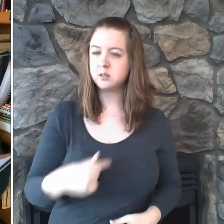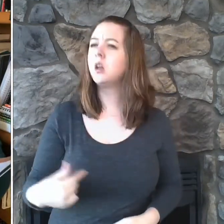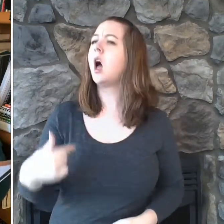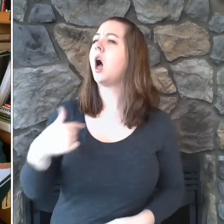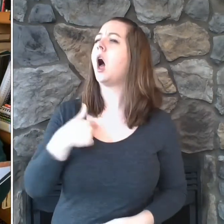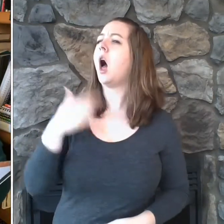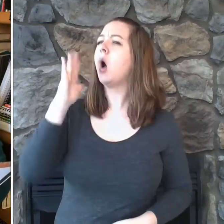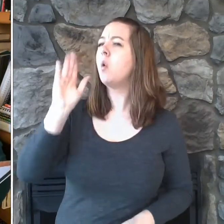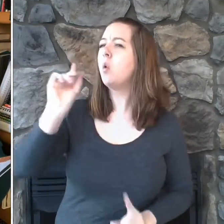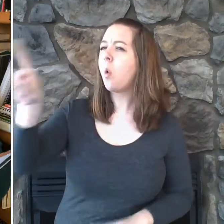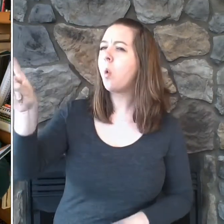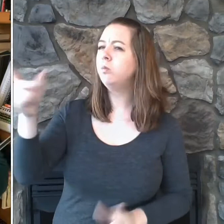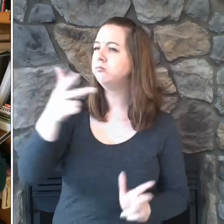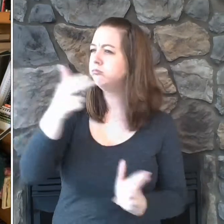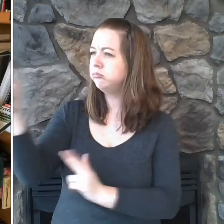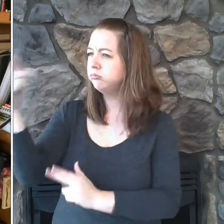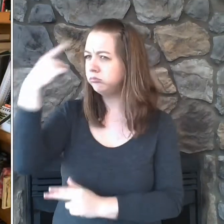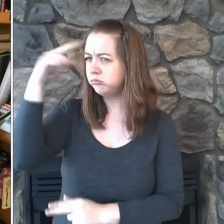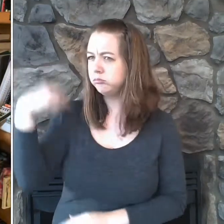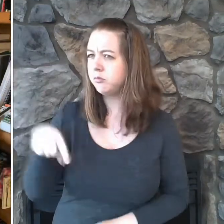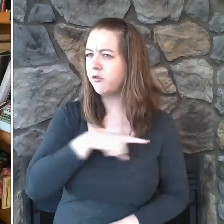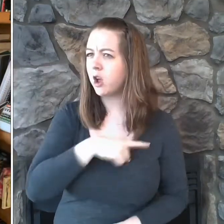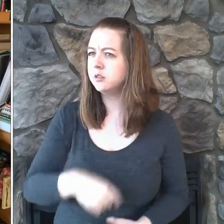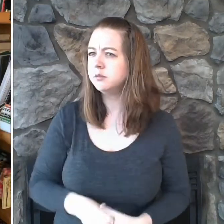out and hunt for us."